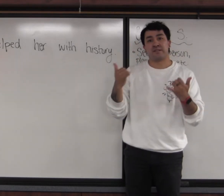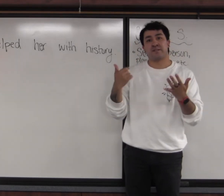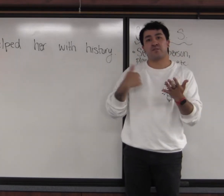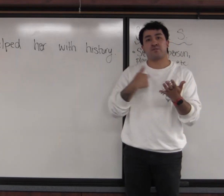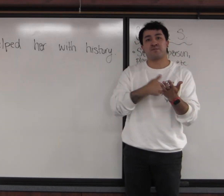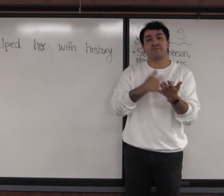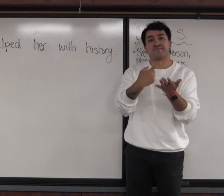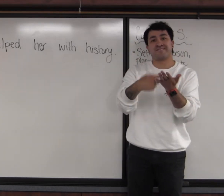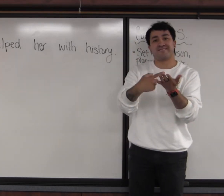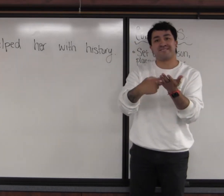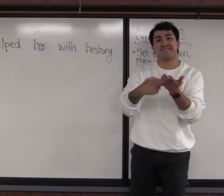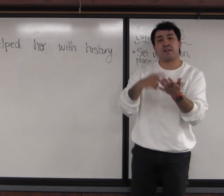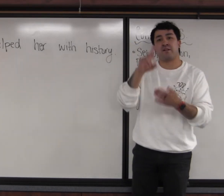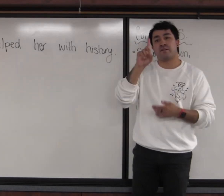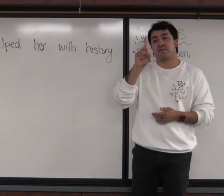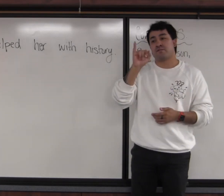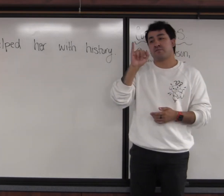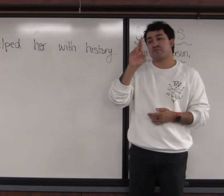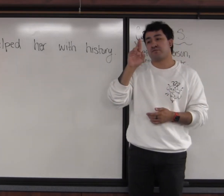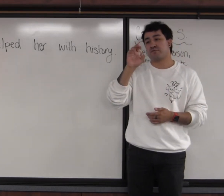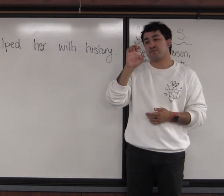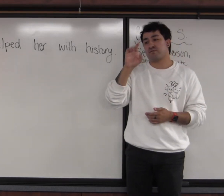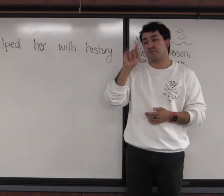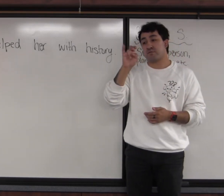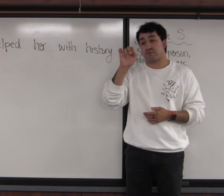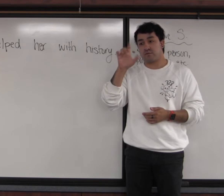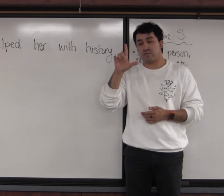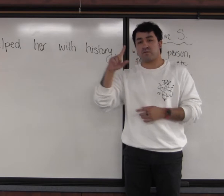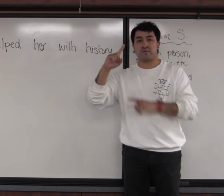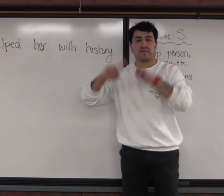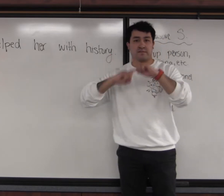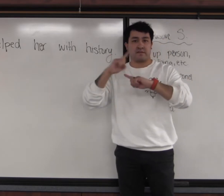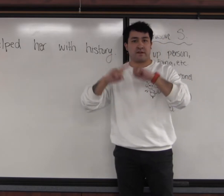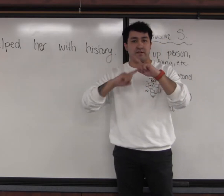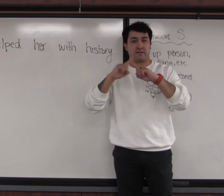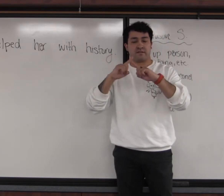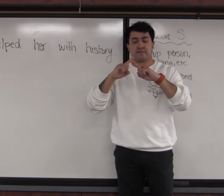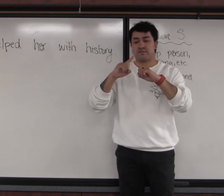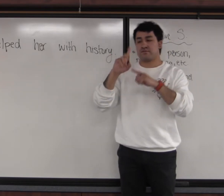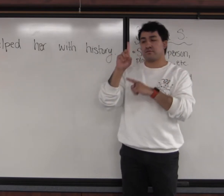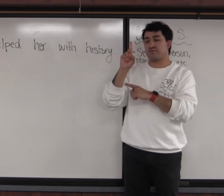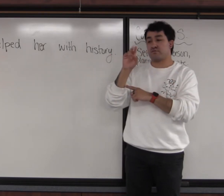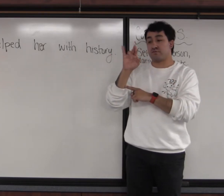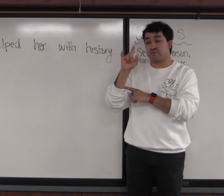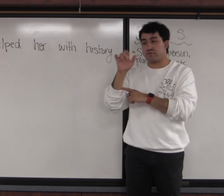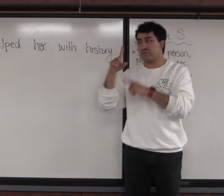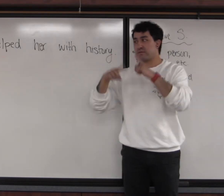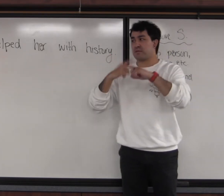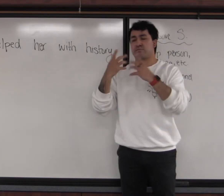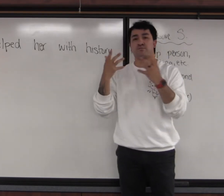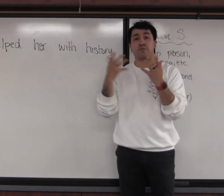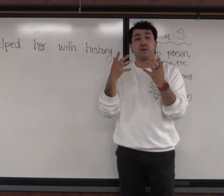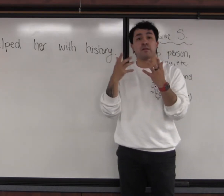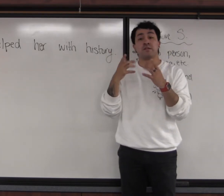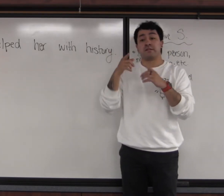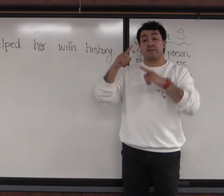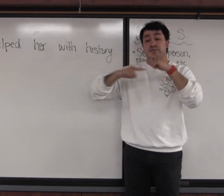Hello. So today we are going to be discussing directional signs or directional verbs, as they're sometimes